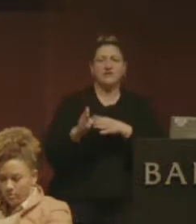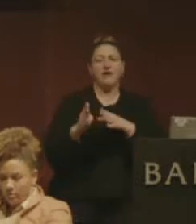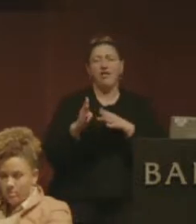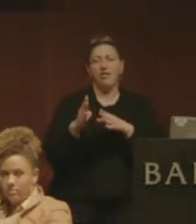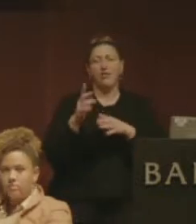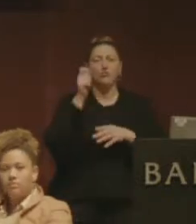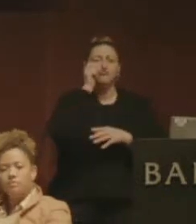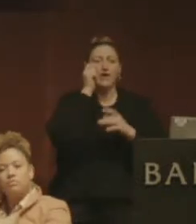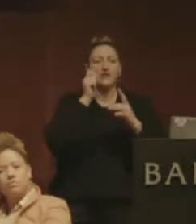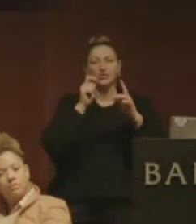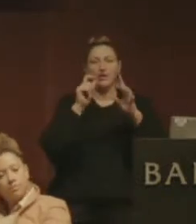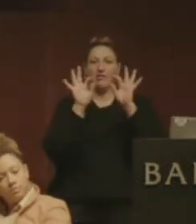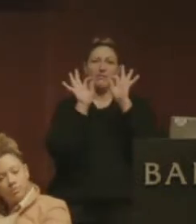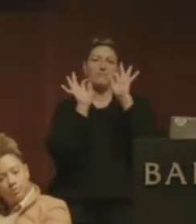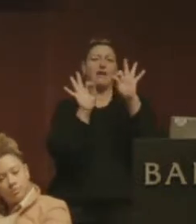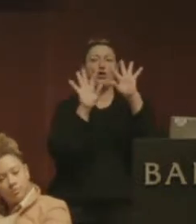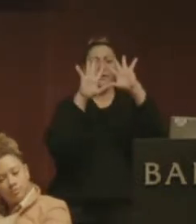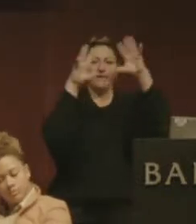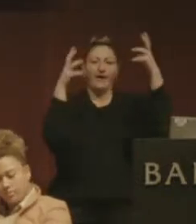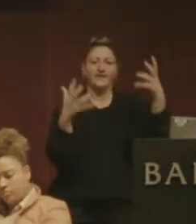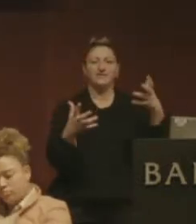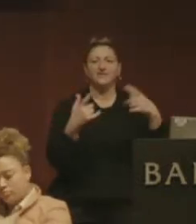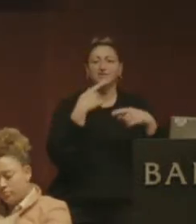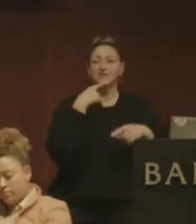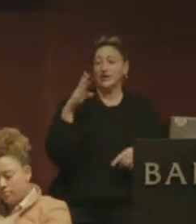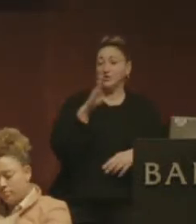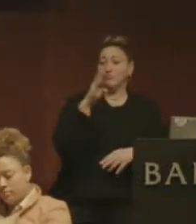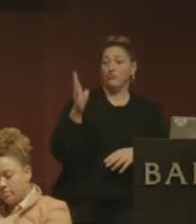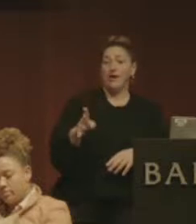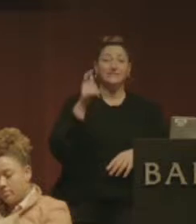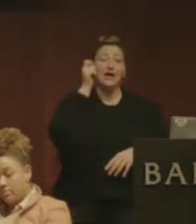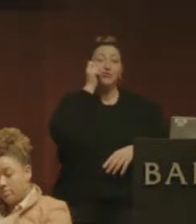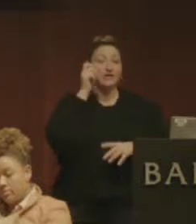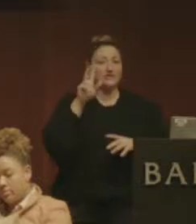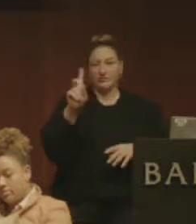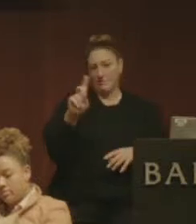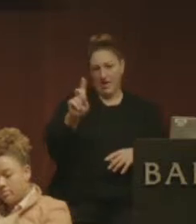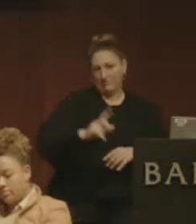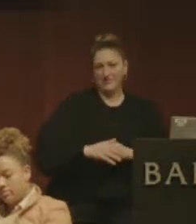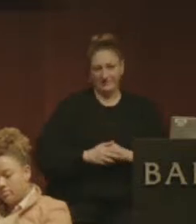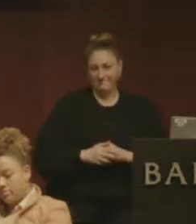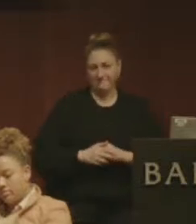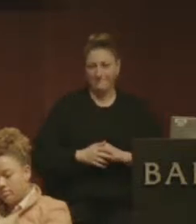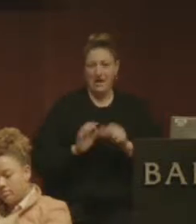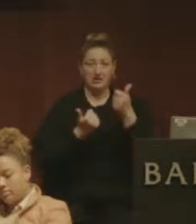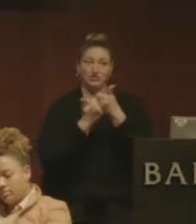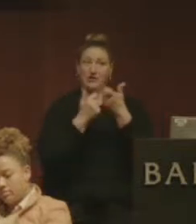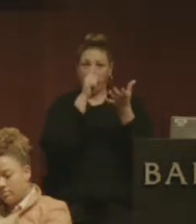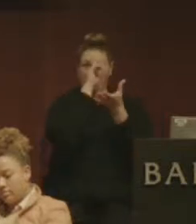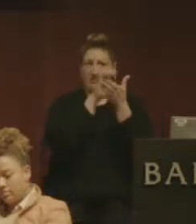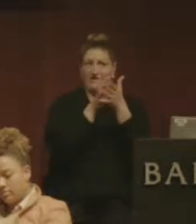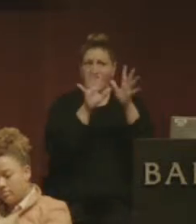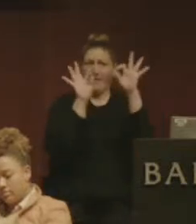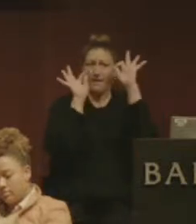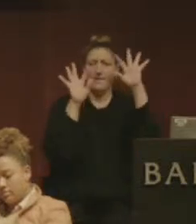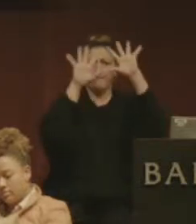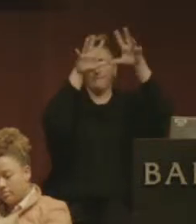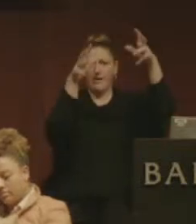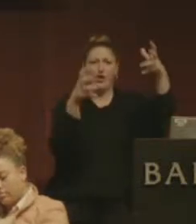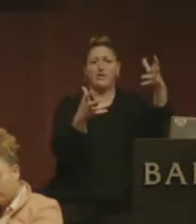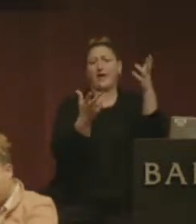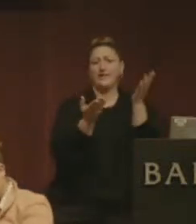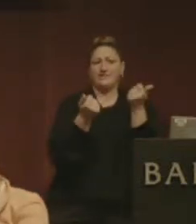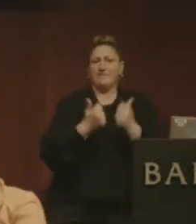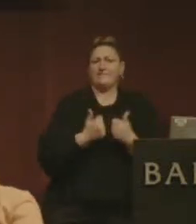Paradise. She vehemently rejects the image of Brazil as a racial democracy and challenges the notion that a paradise exists